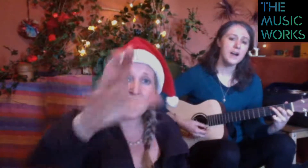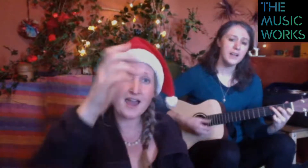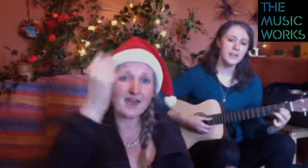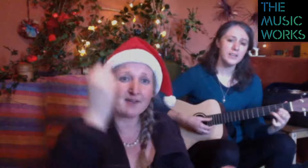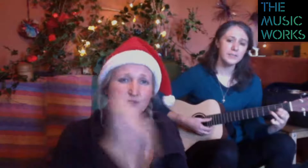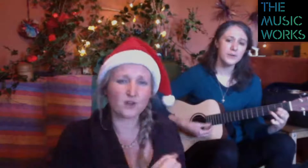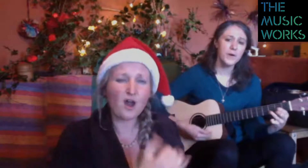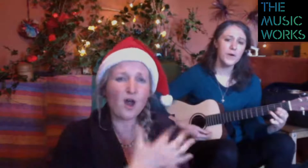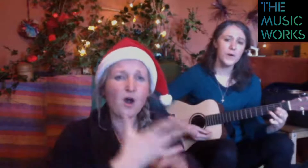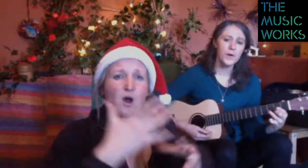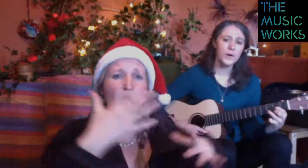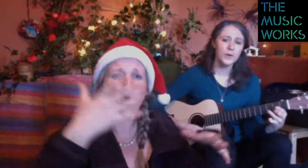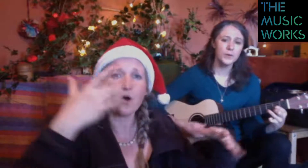5 gold